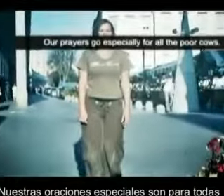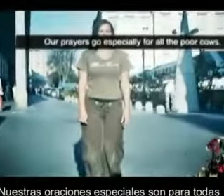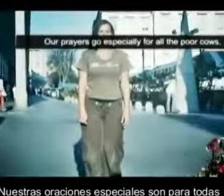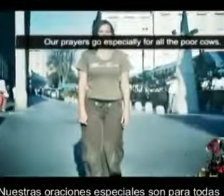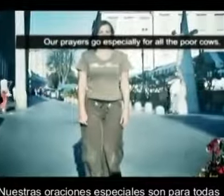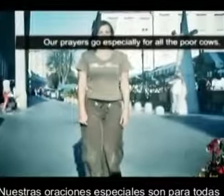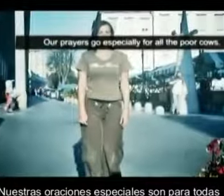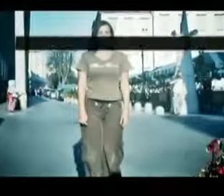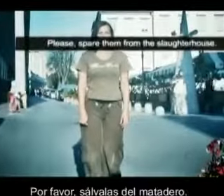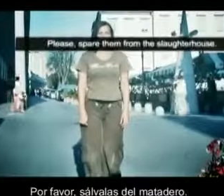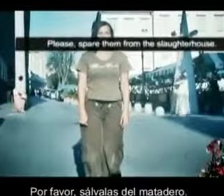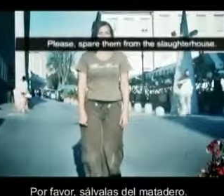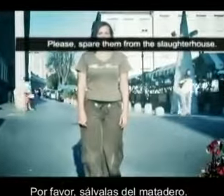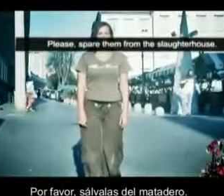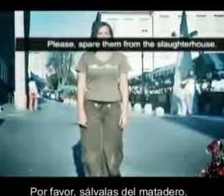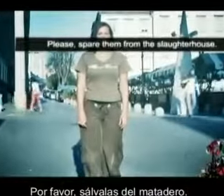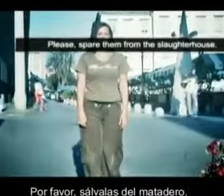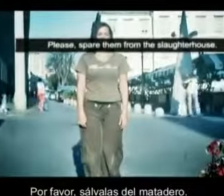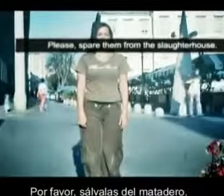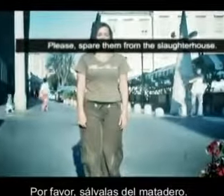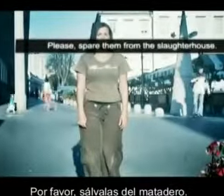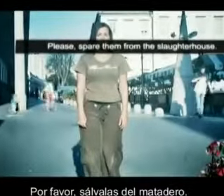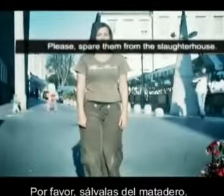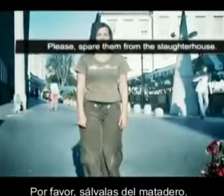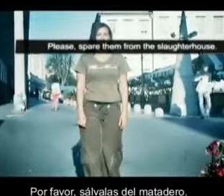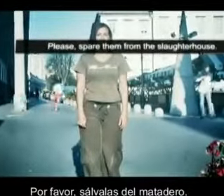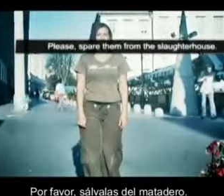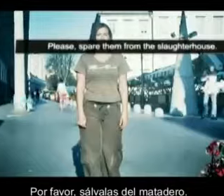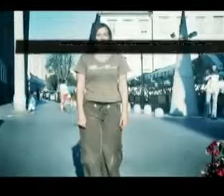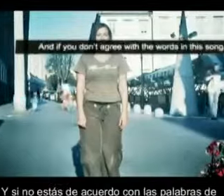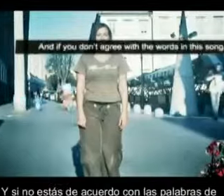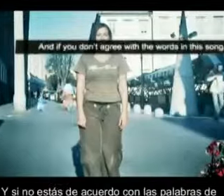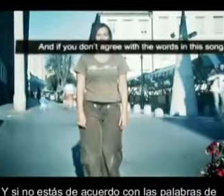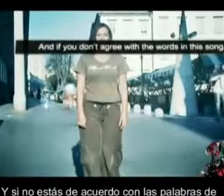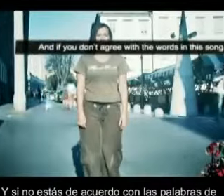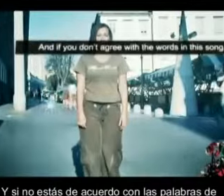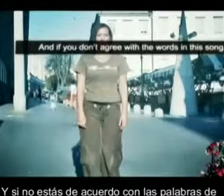cows. Please spare them from the slaughterhouse. And if you don't agree with